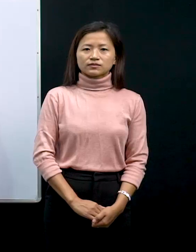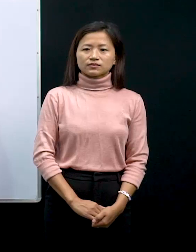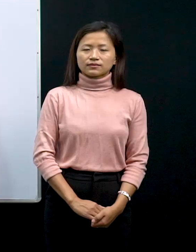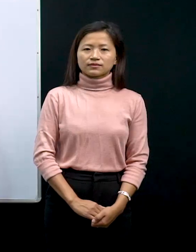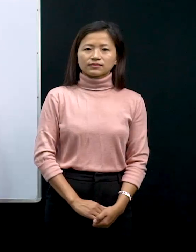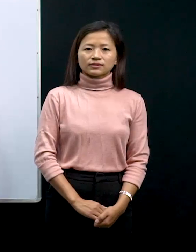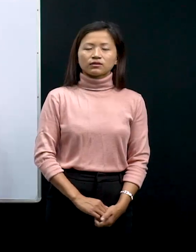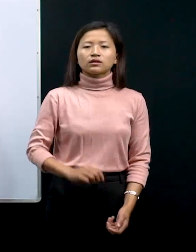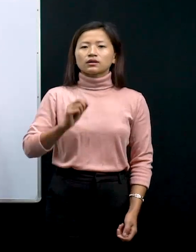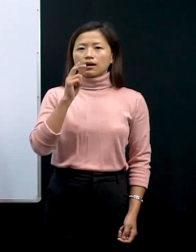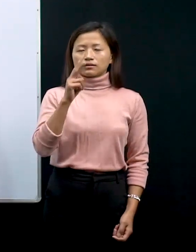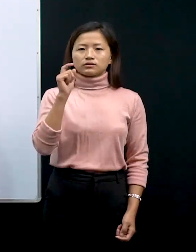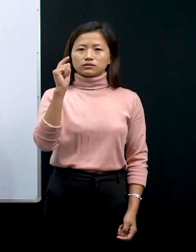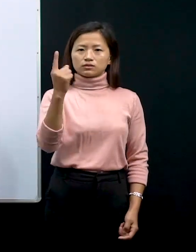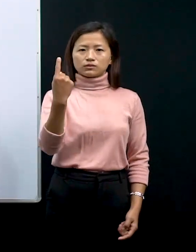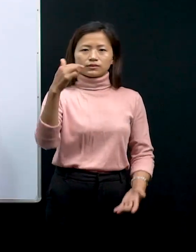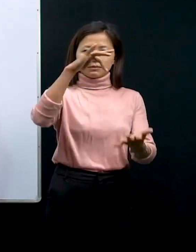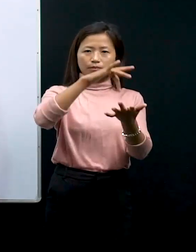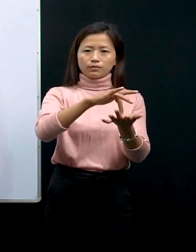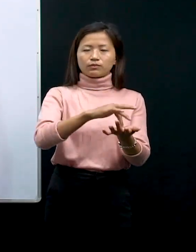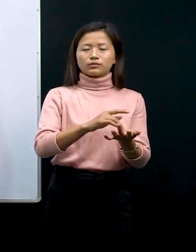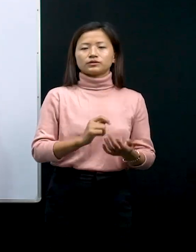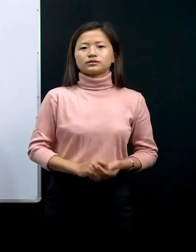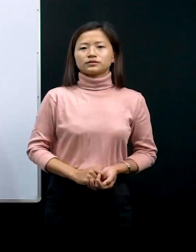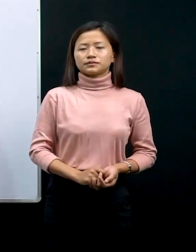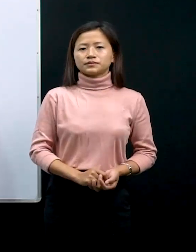Because condition is only one point. Okay. Now, this